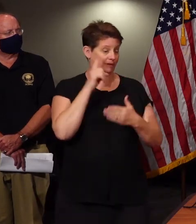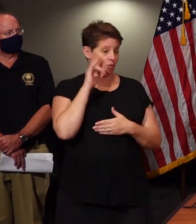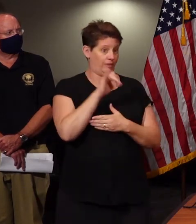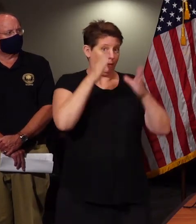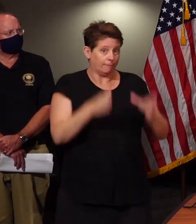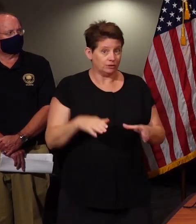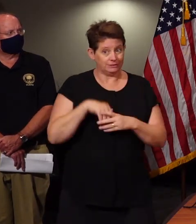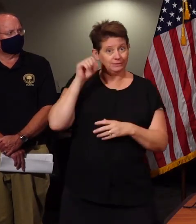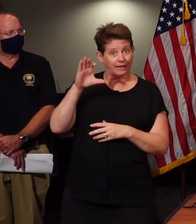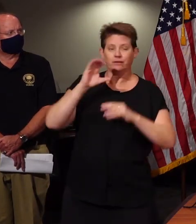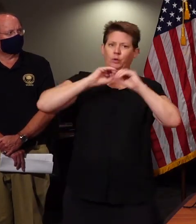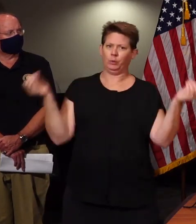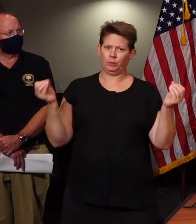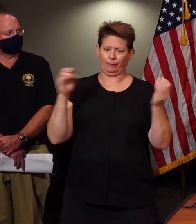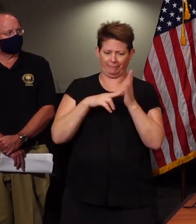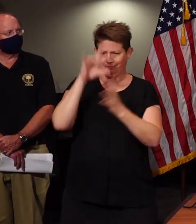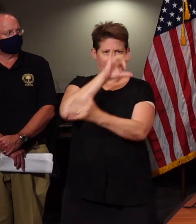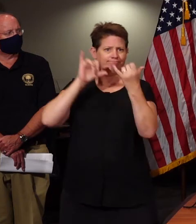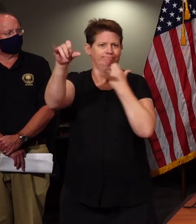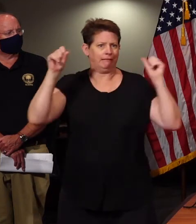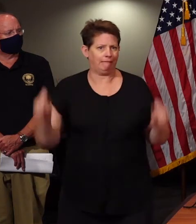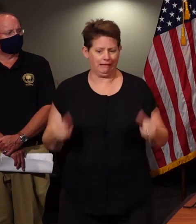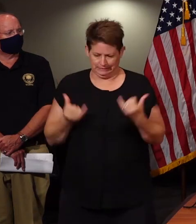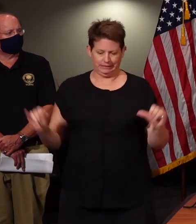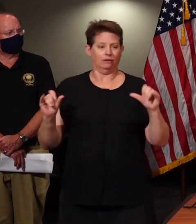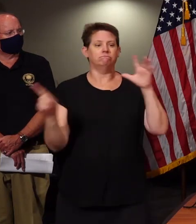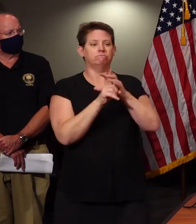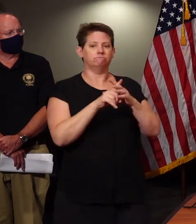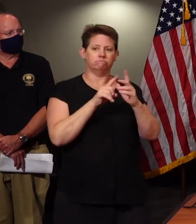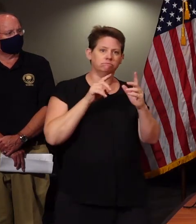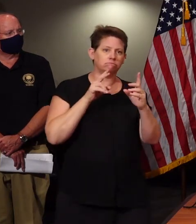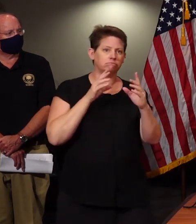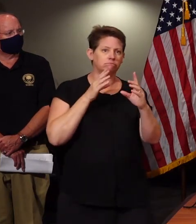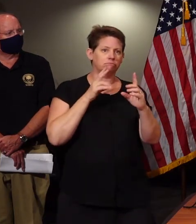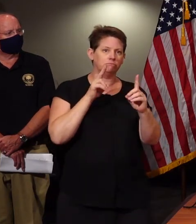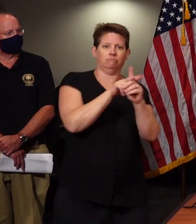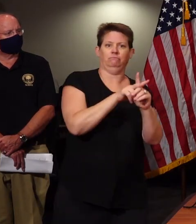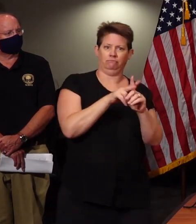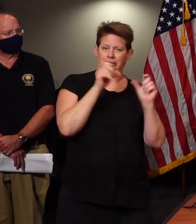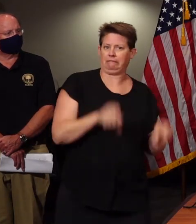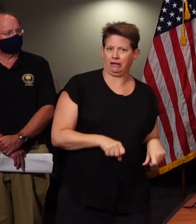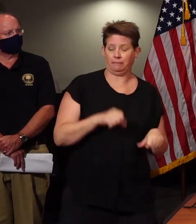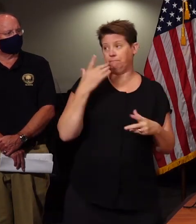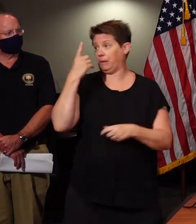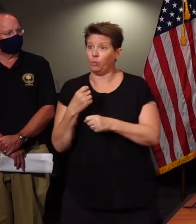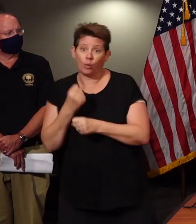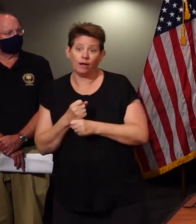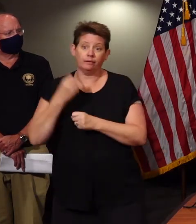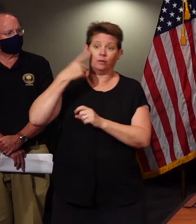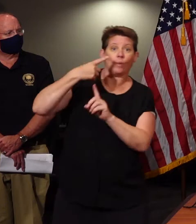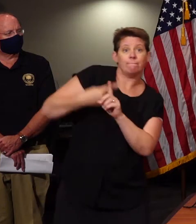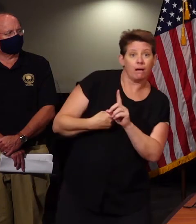Carolina is infinite. That is, it could be a year from now, could be a month from now before someone is